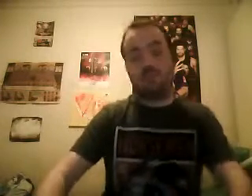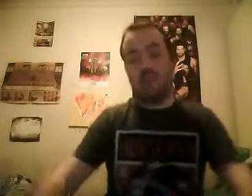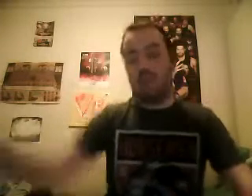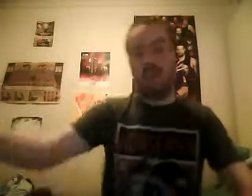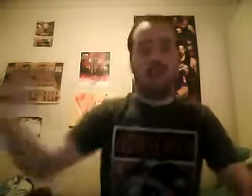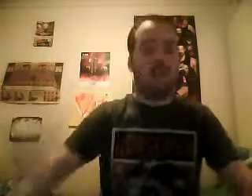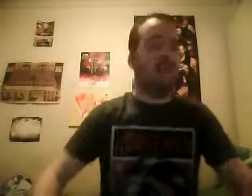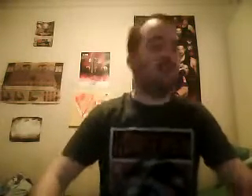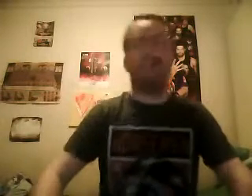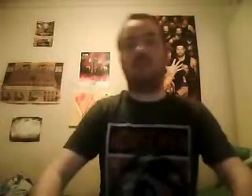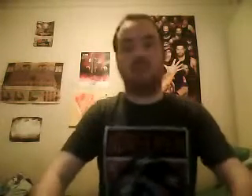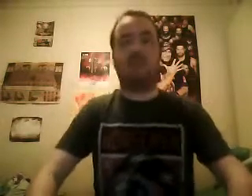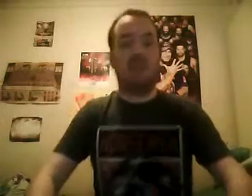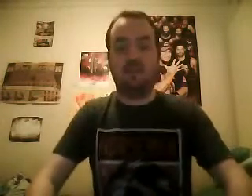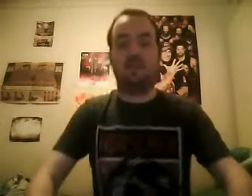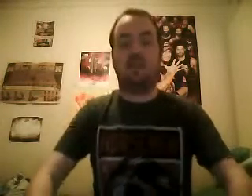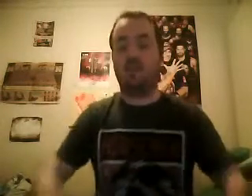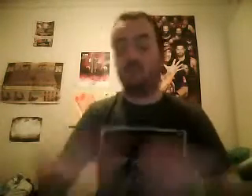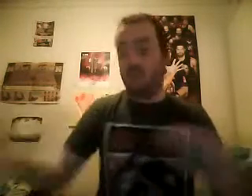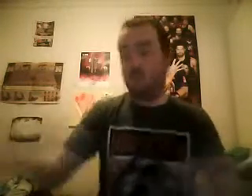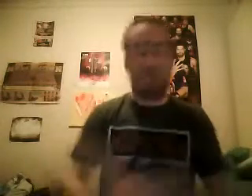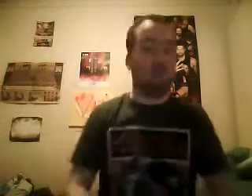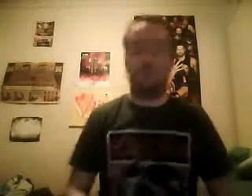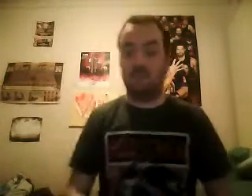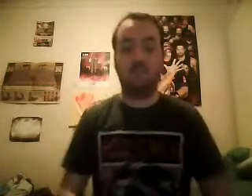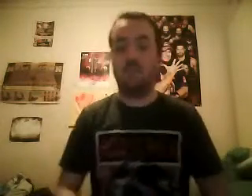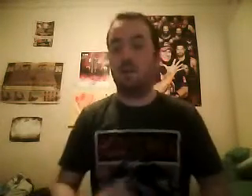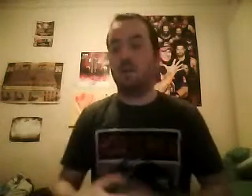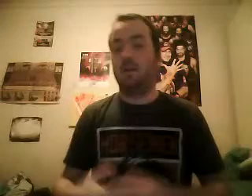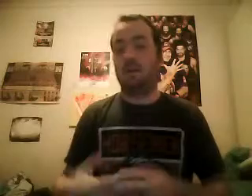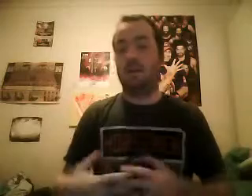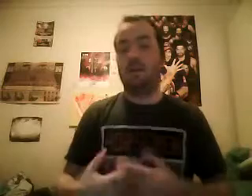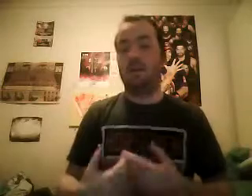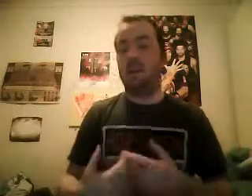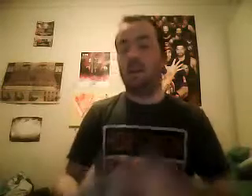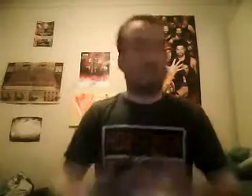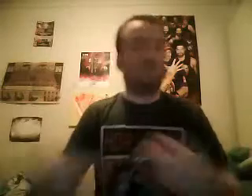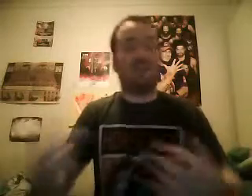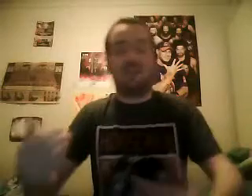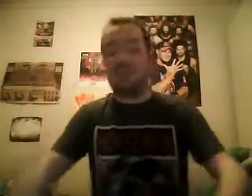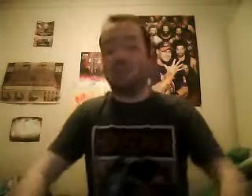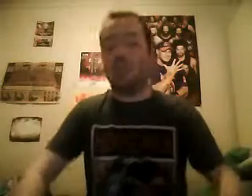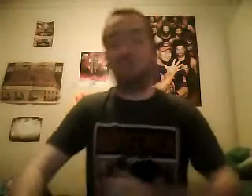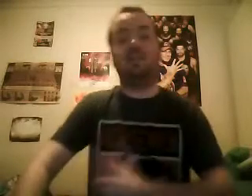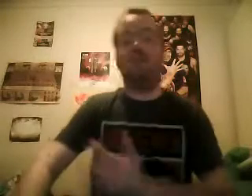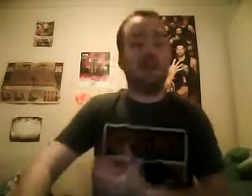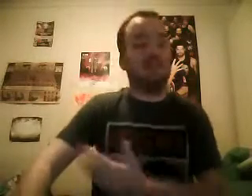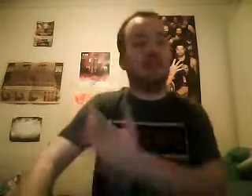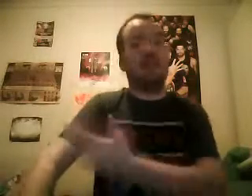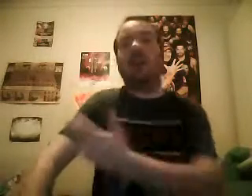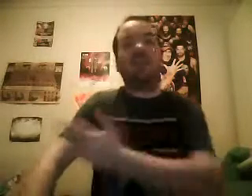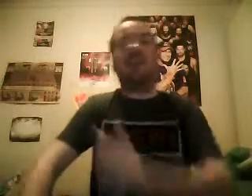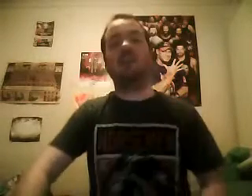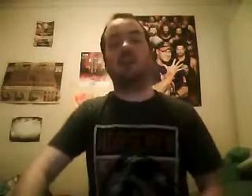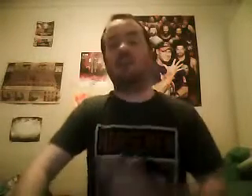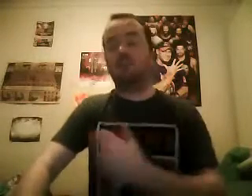They came out with the SmackDown Tag Team titles. They were talking. And this was entertaining. I really liked it. I really